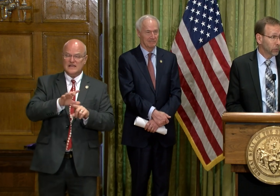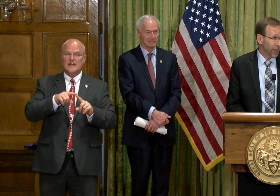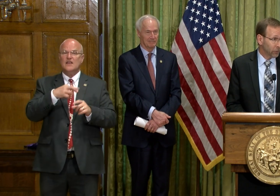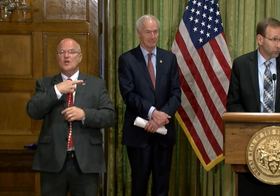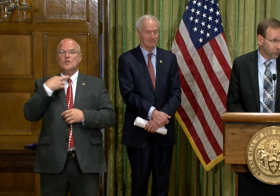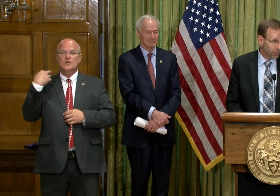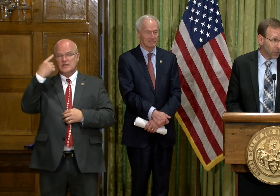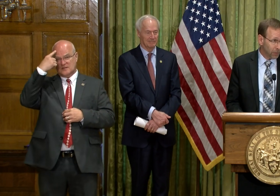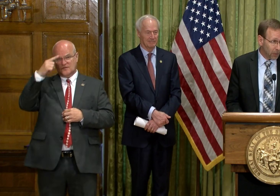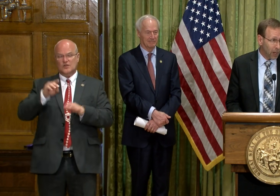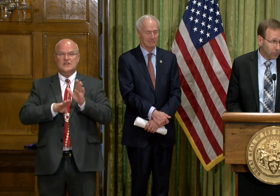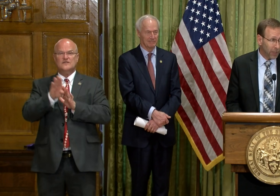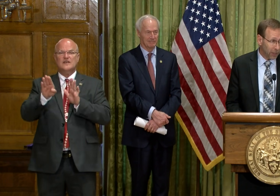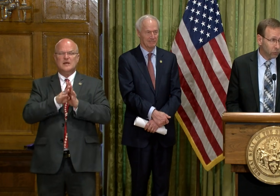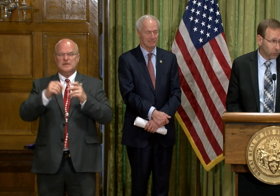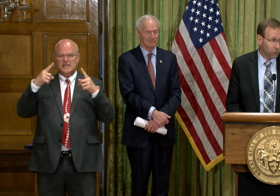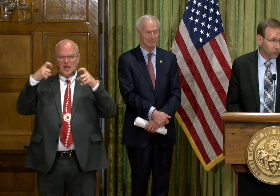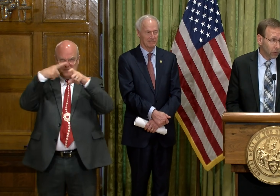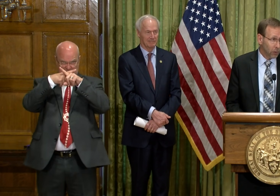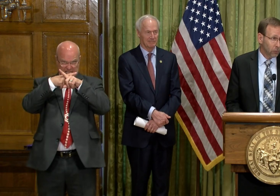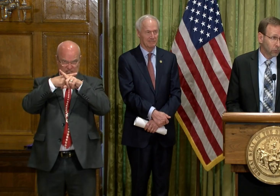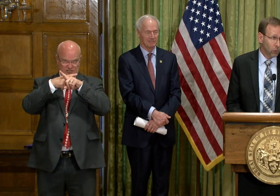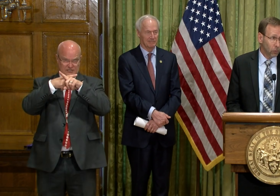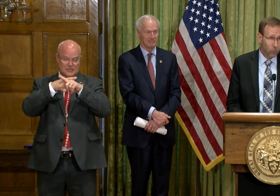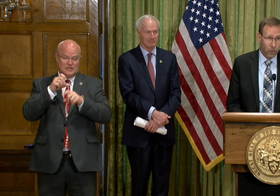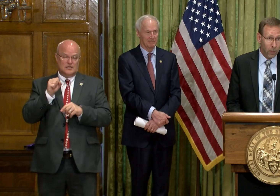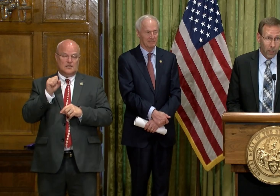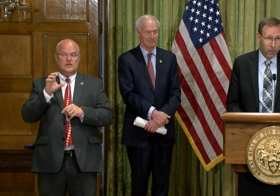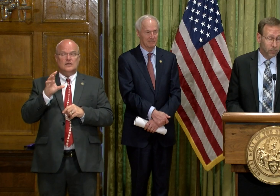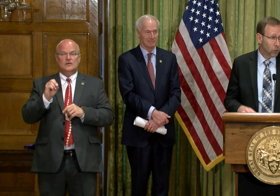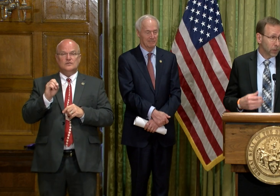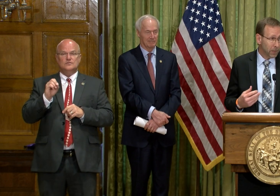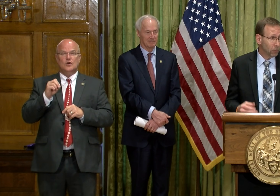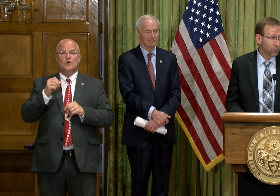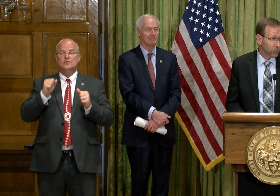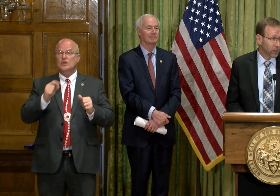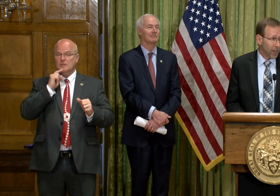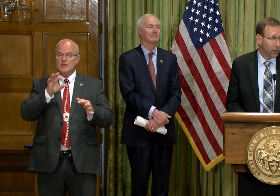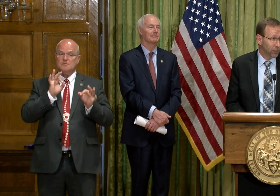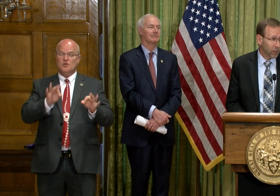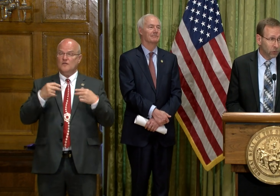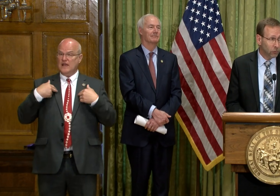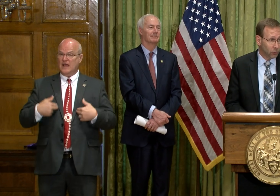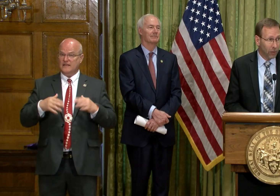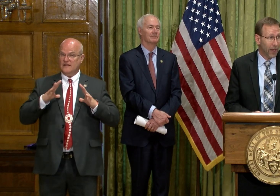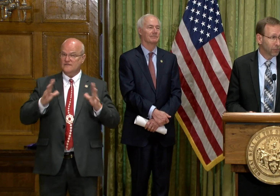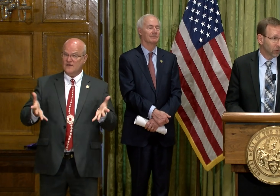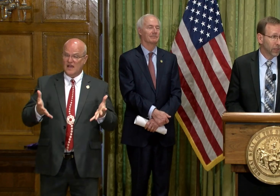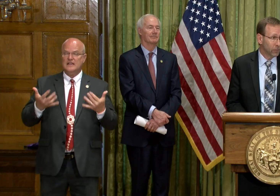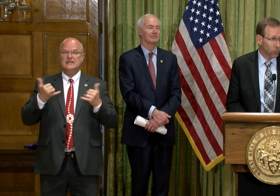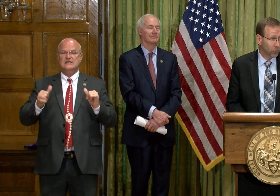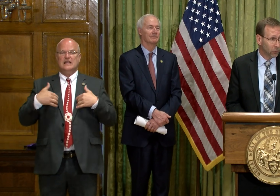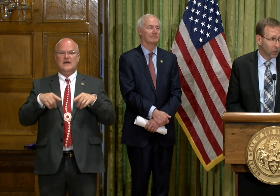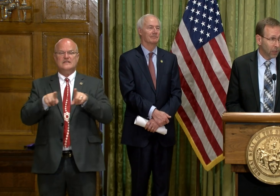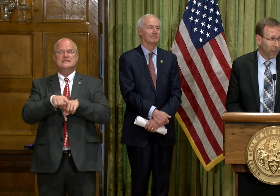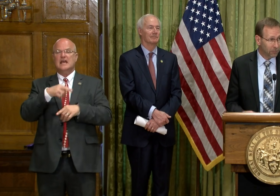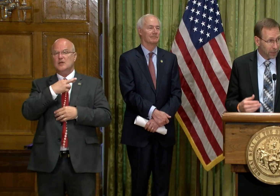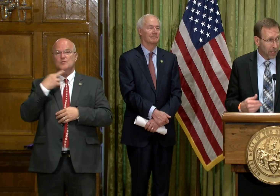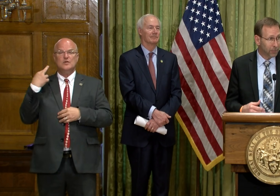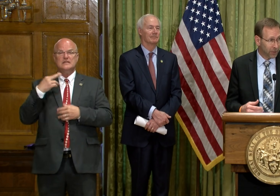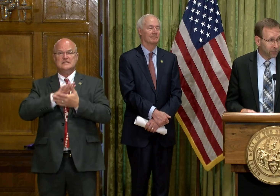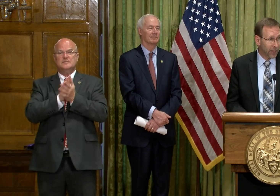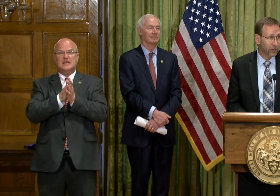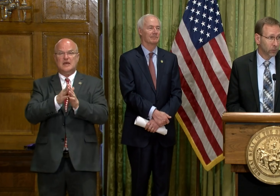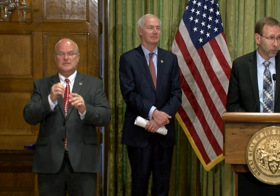they're a risk factor for developing complications. So you could be perfectly healthy and you still have the same risk